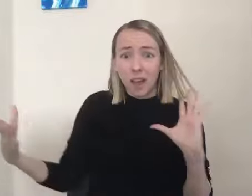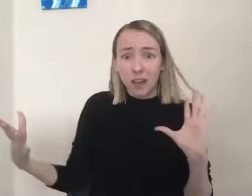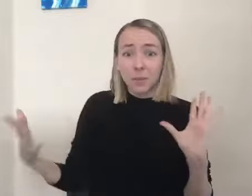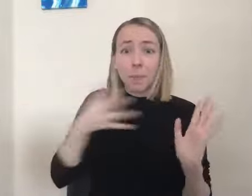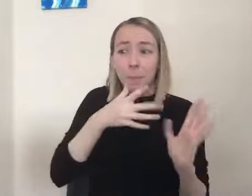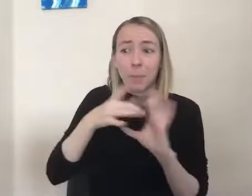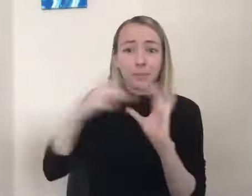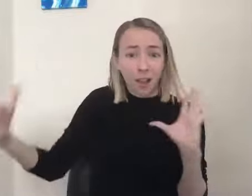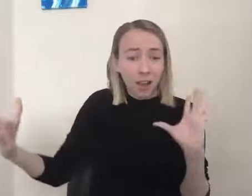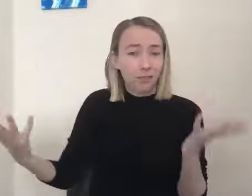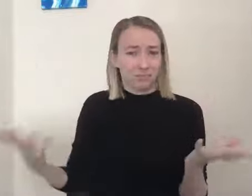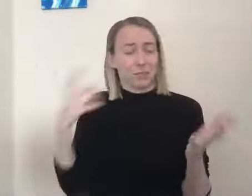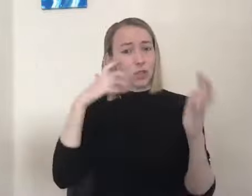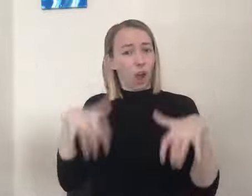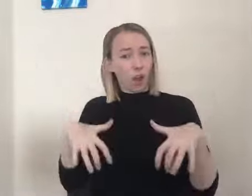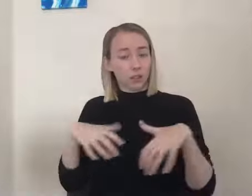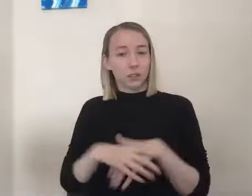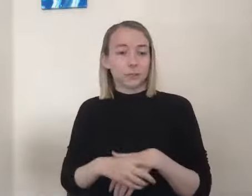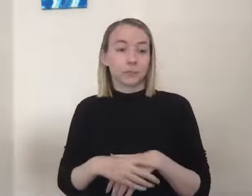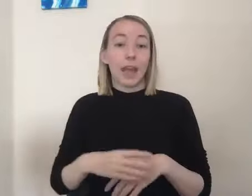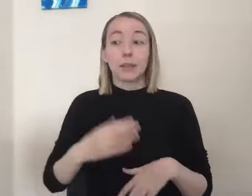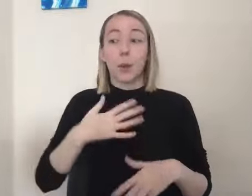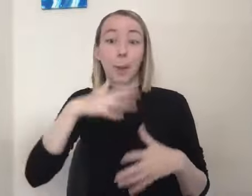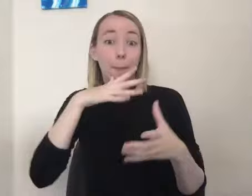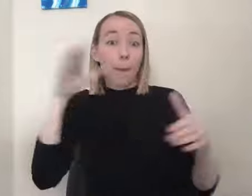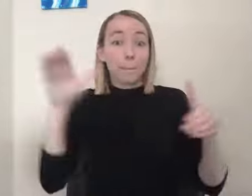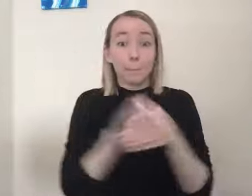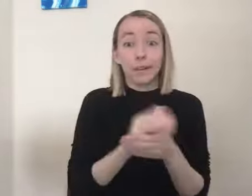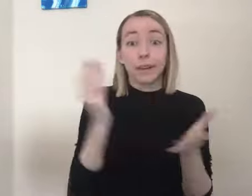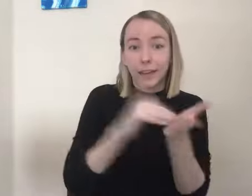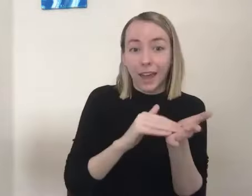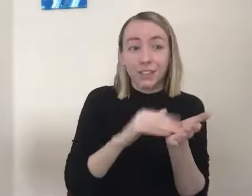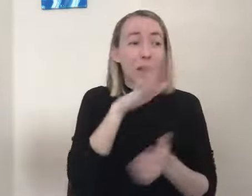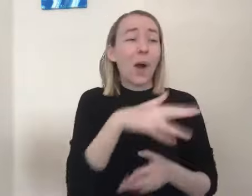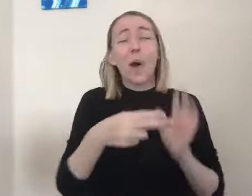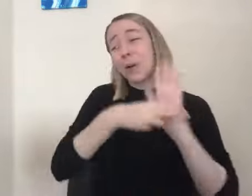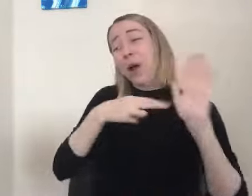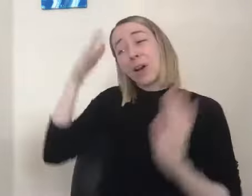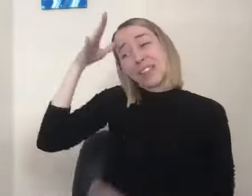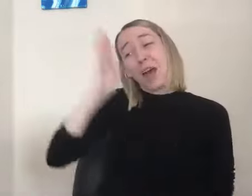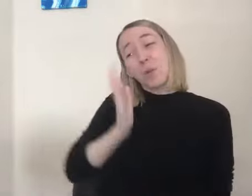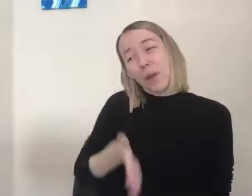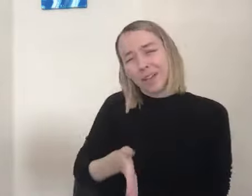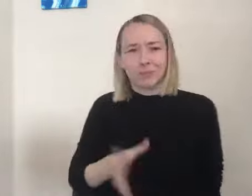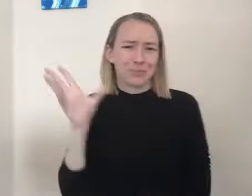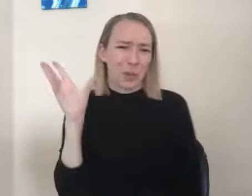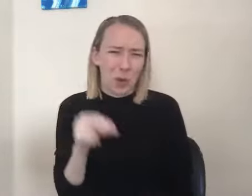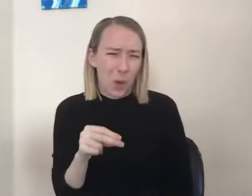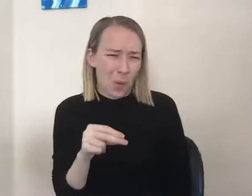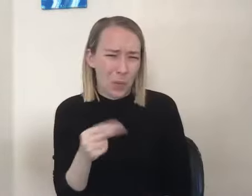pal. And many years before Al-Anon, I used to say, that's the man my mother ran away with. I never called him my stepdad, because I wouldn't even